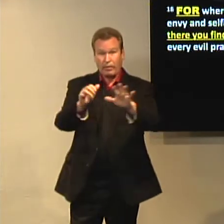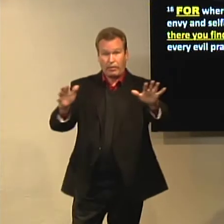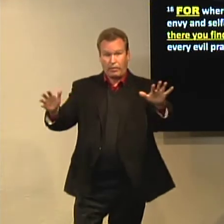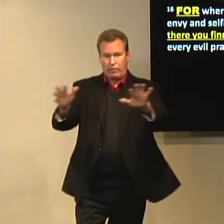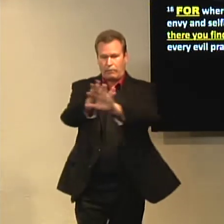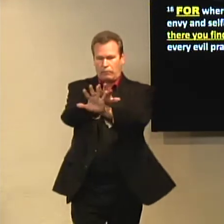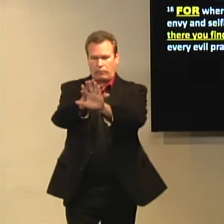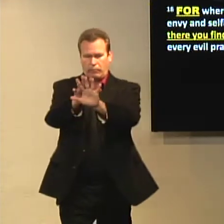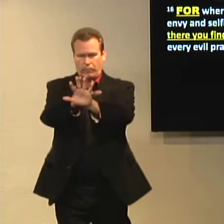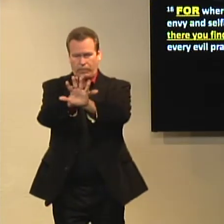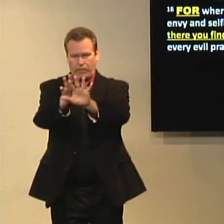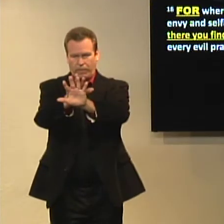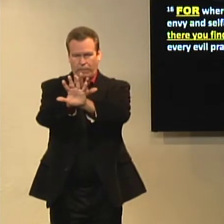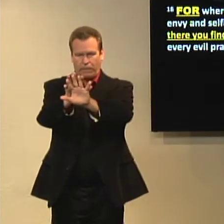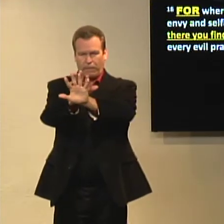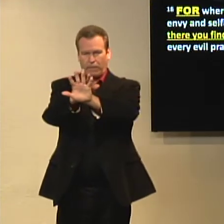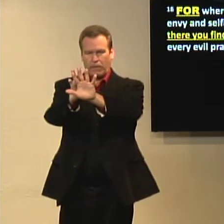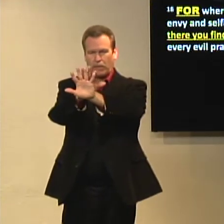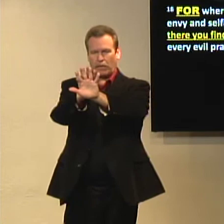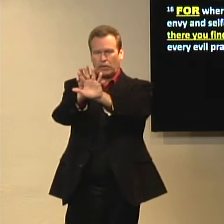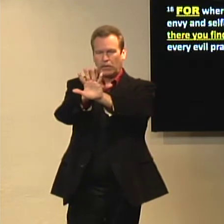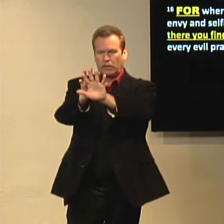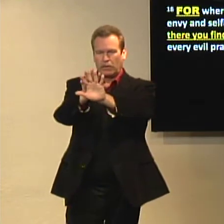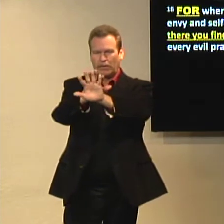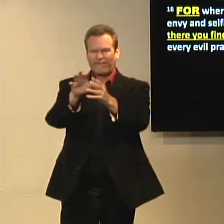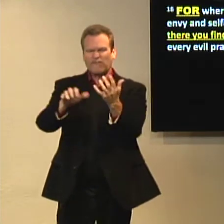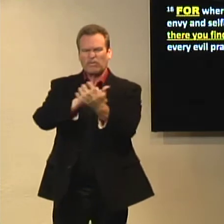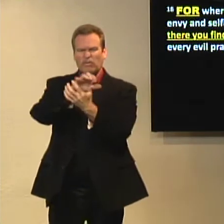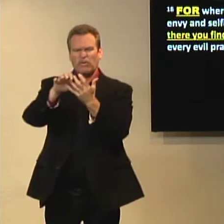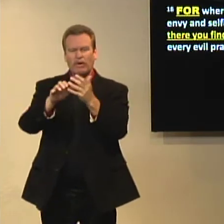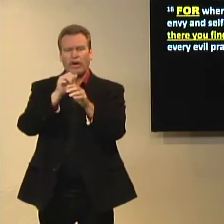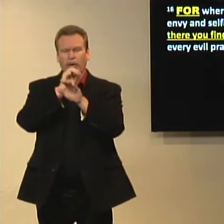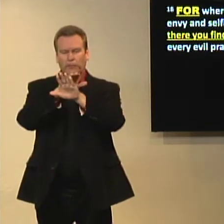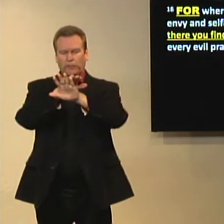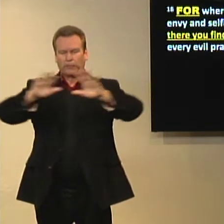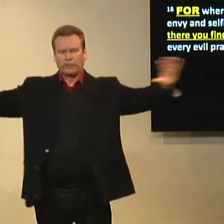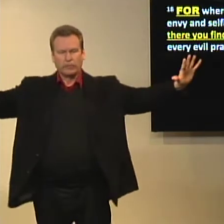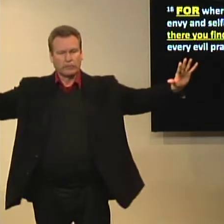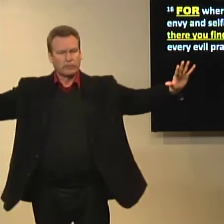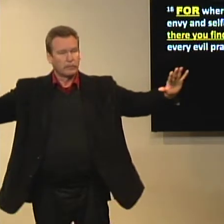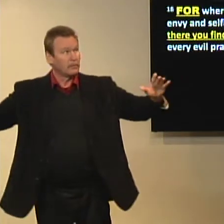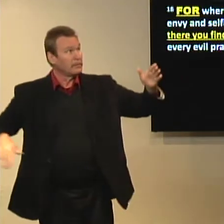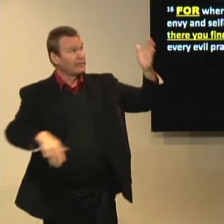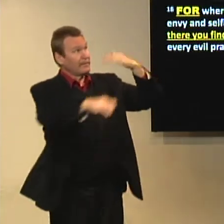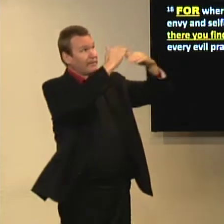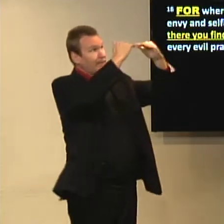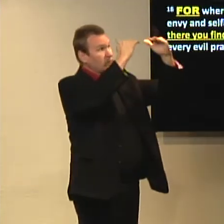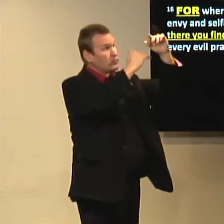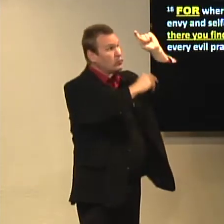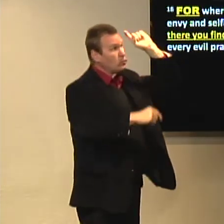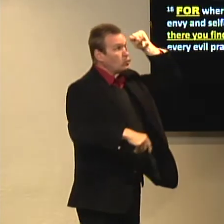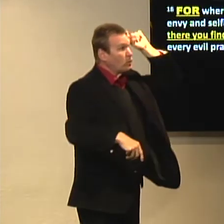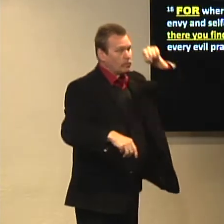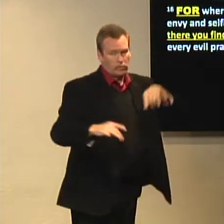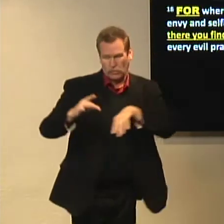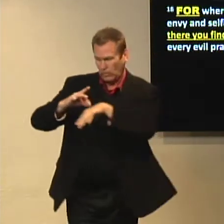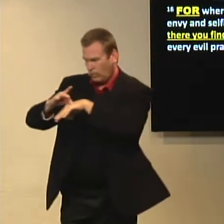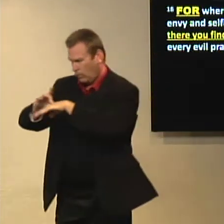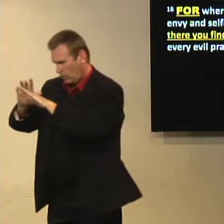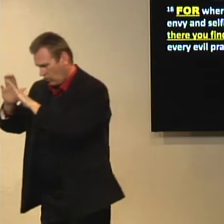world. And all of these things tend to get muddled around in our minds. But we need to separate them into a heavenly